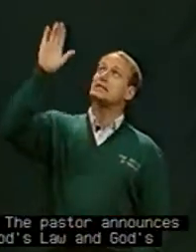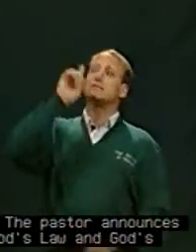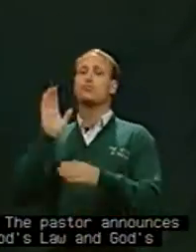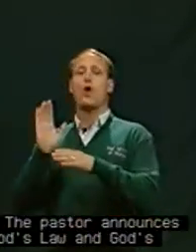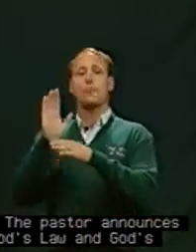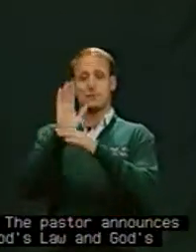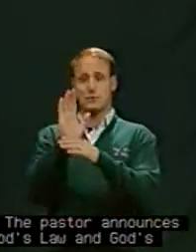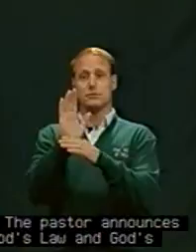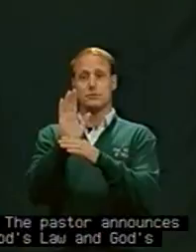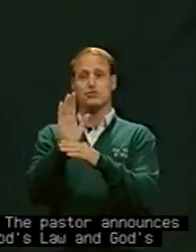and